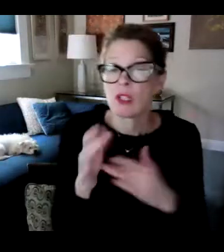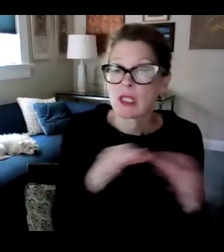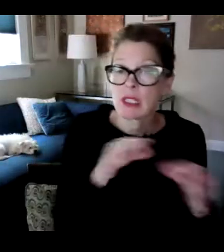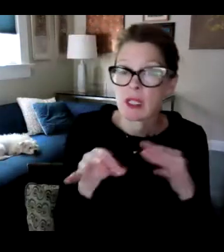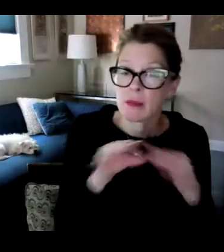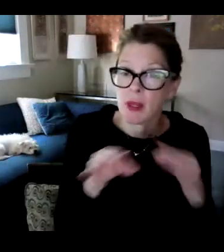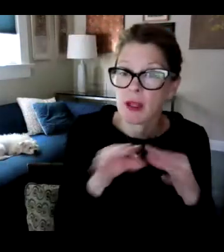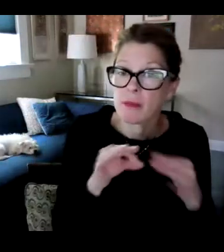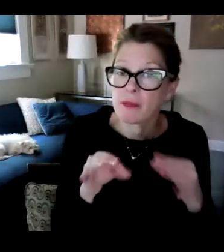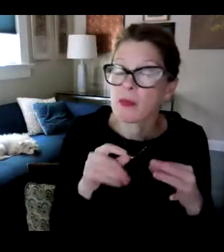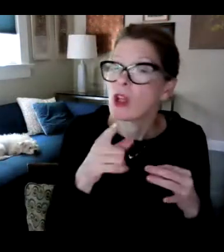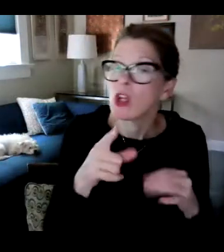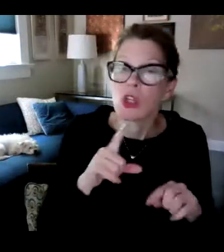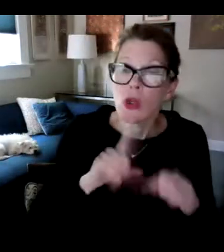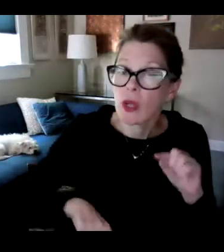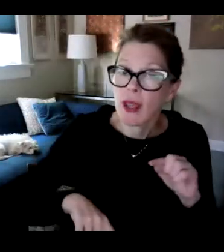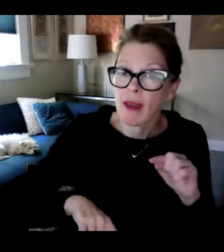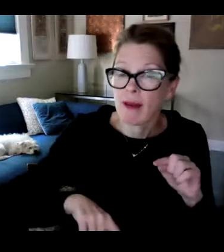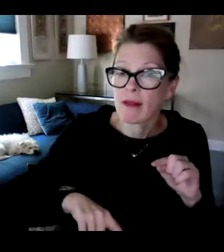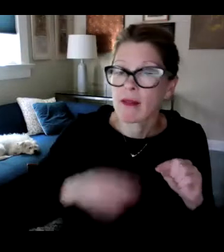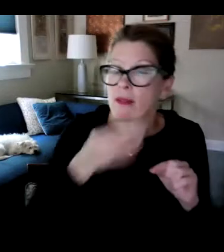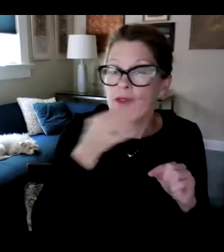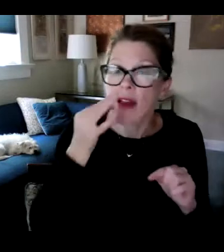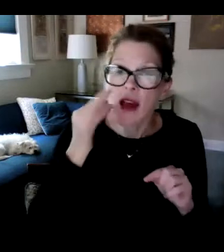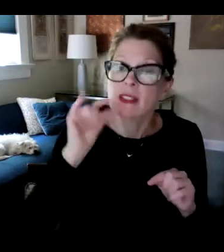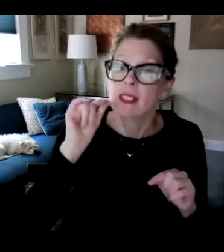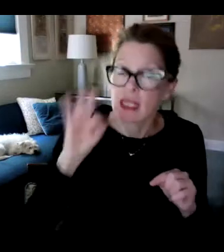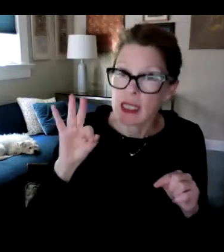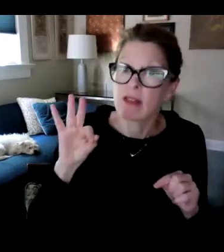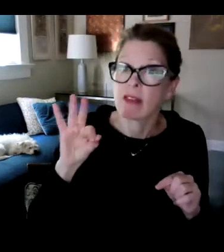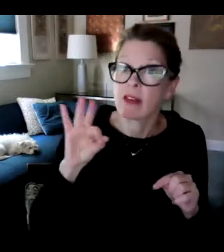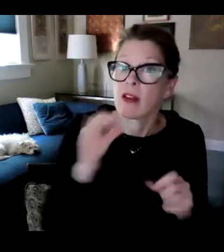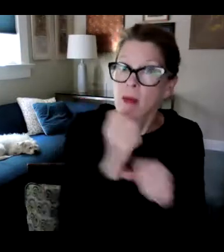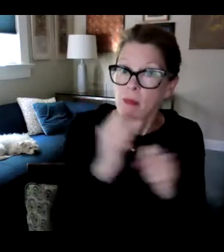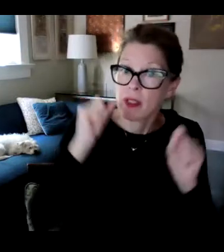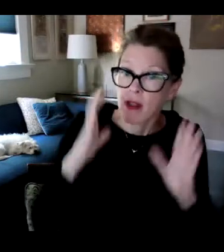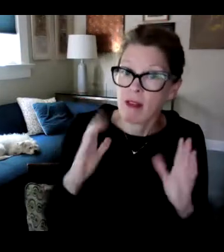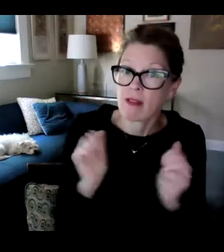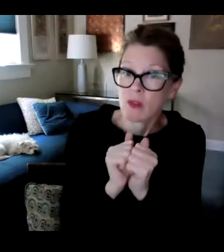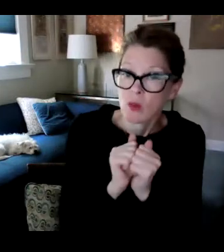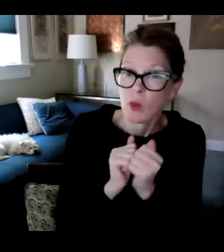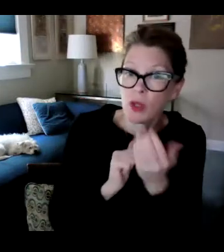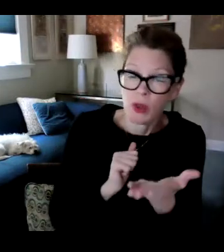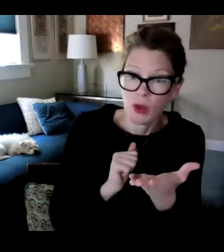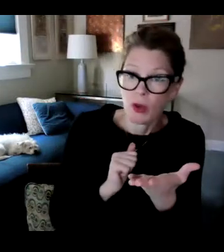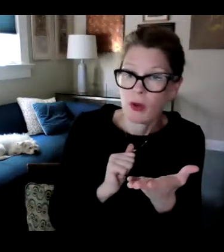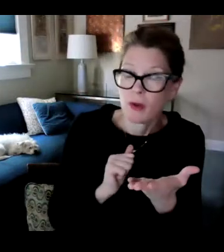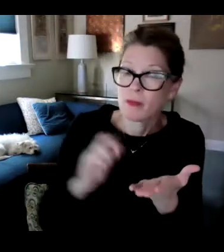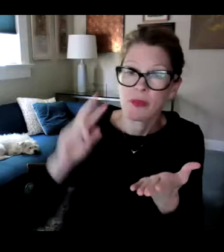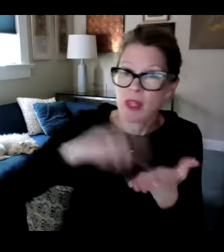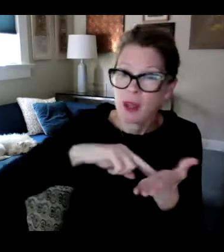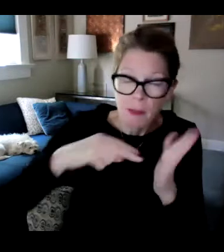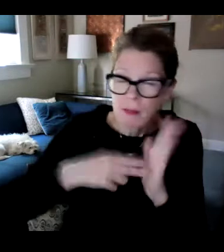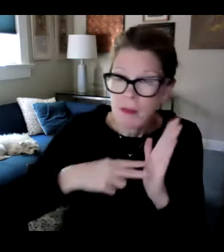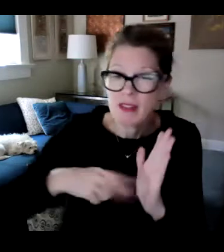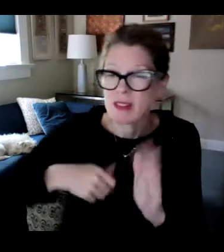fast. No one sews a piece of unshrunk cloth on an old cloth, for the patch pulls away